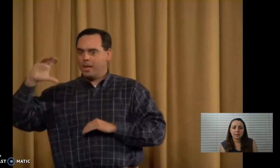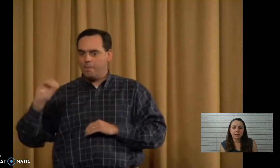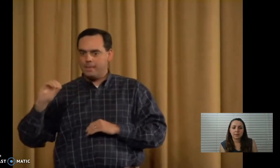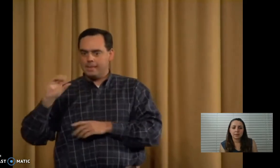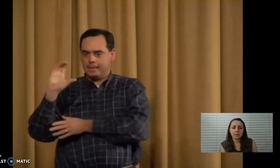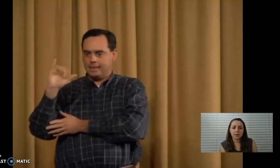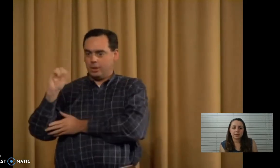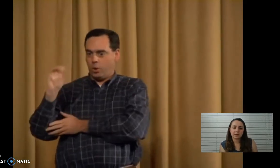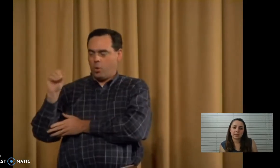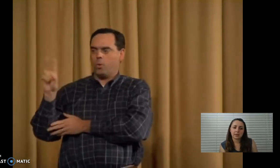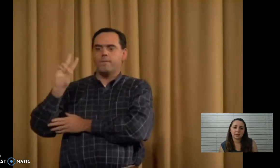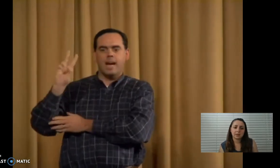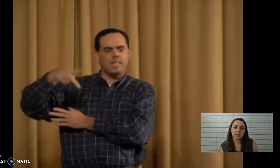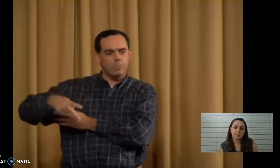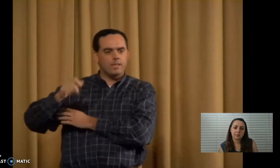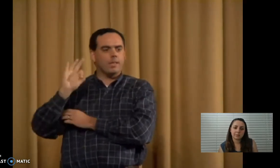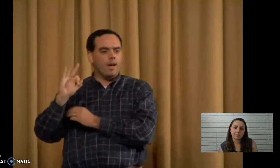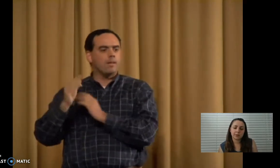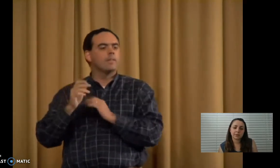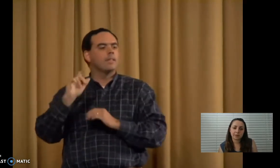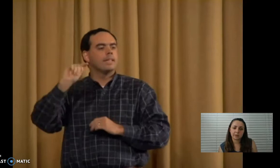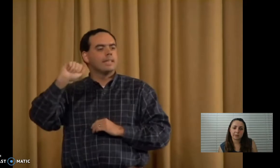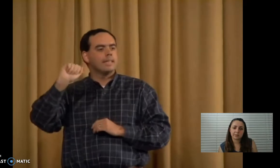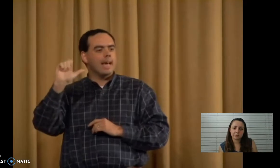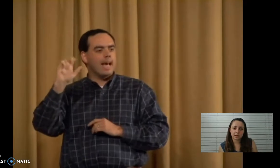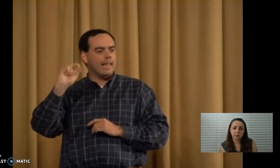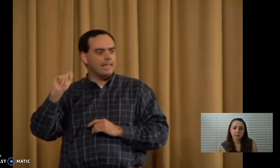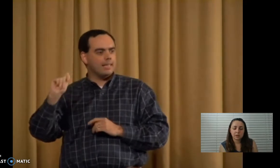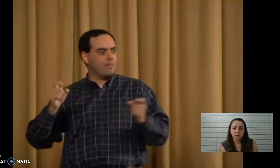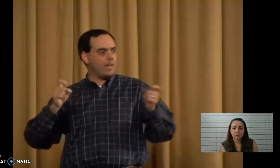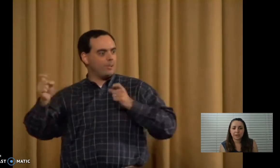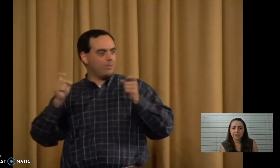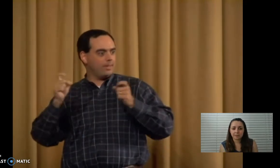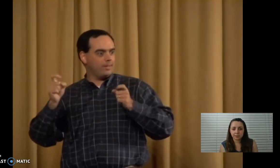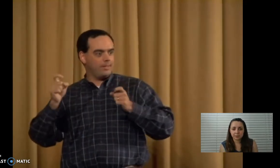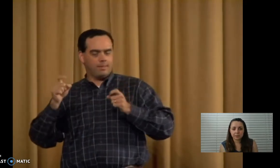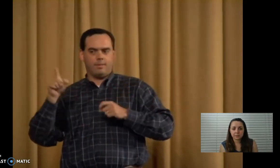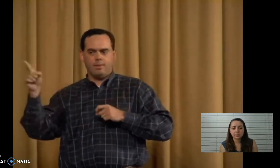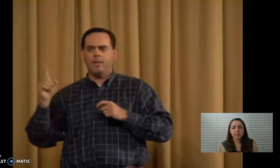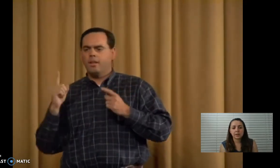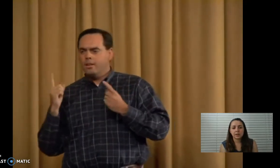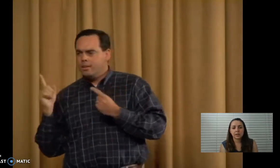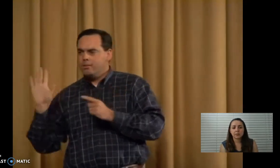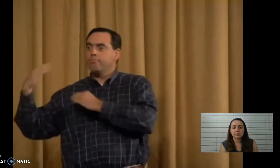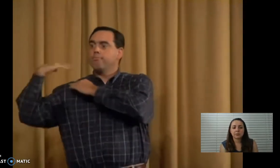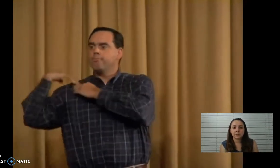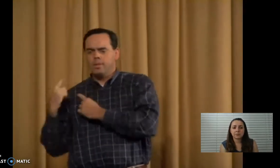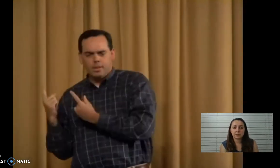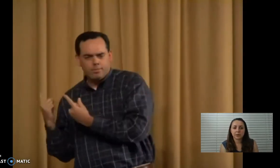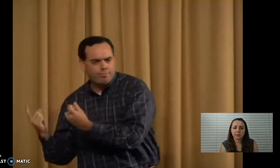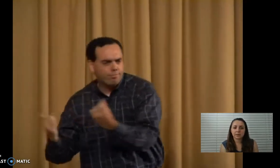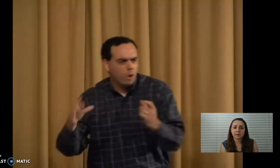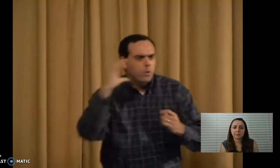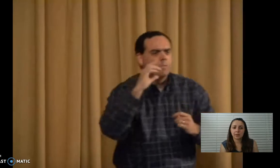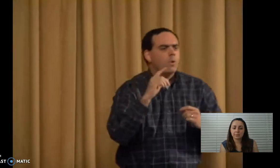I got to see the vice president of Cisco during an interview. He was the